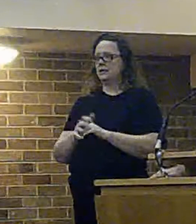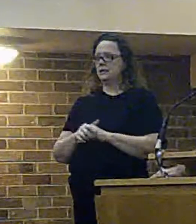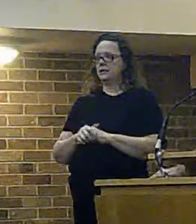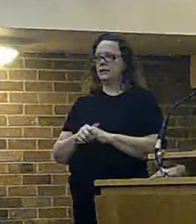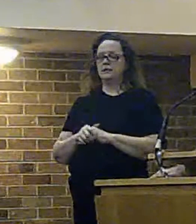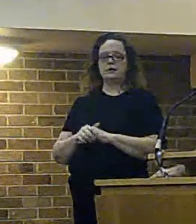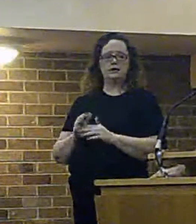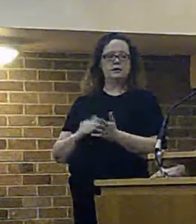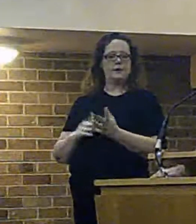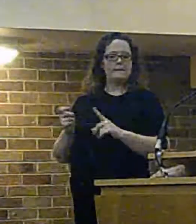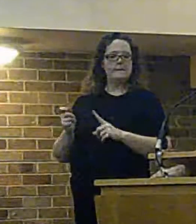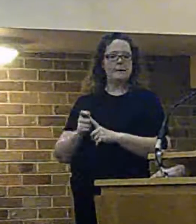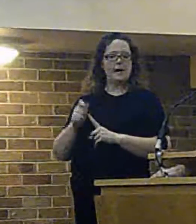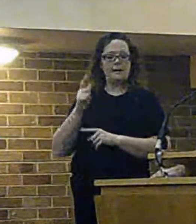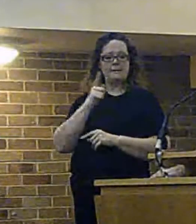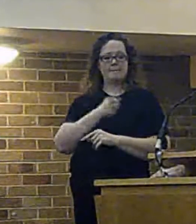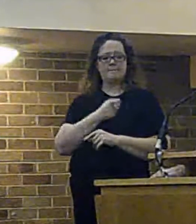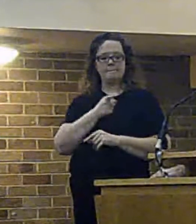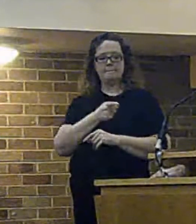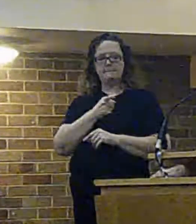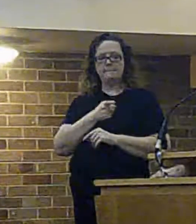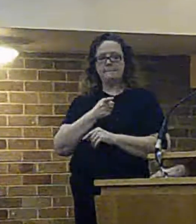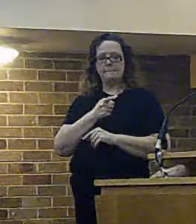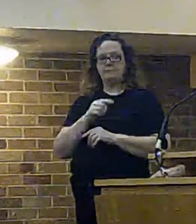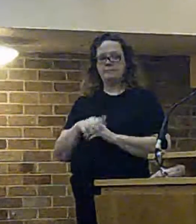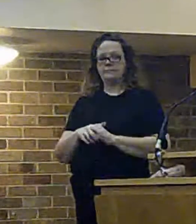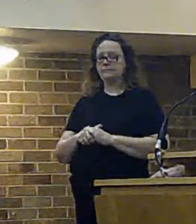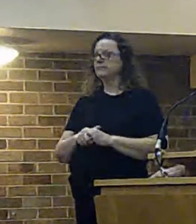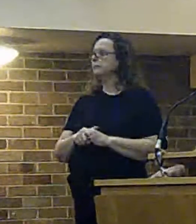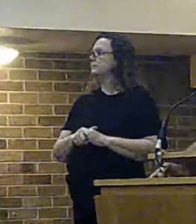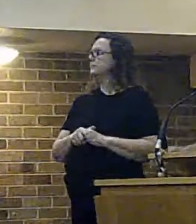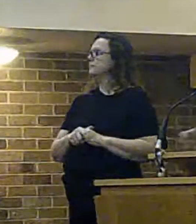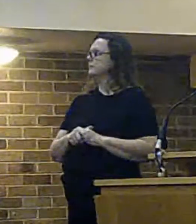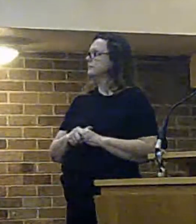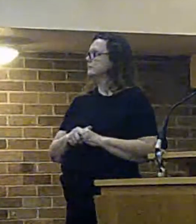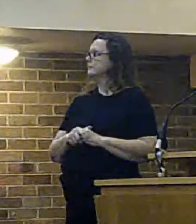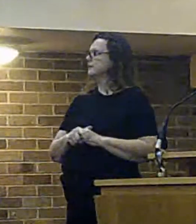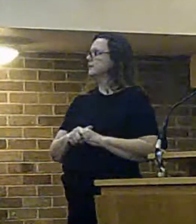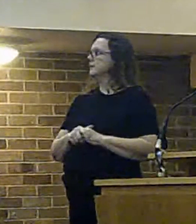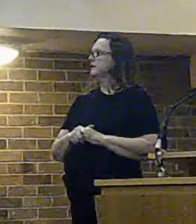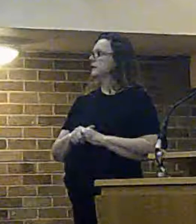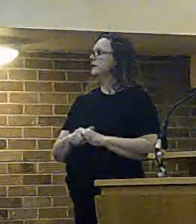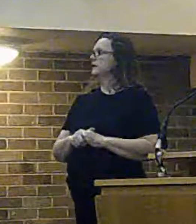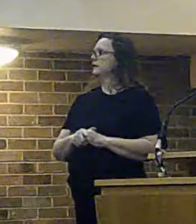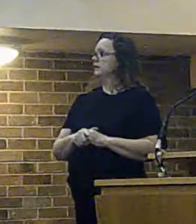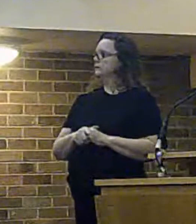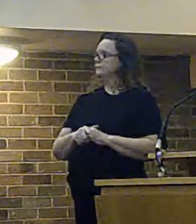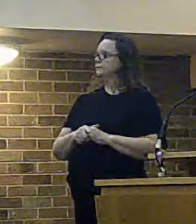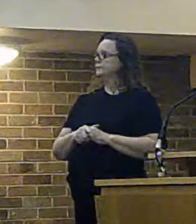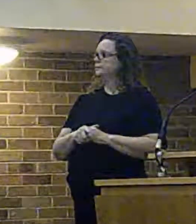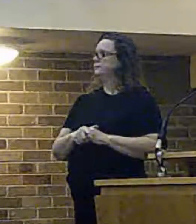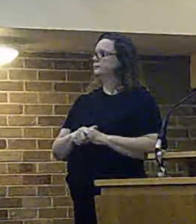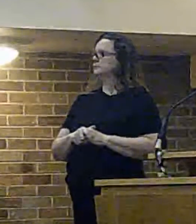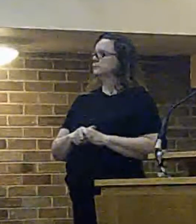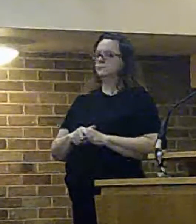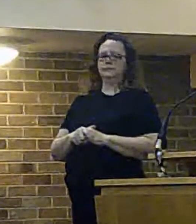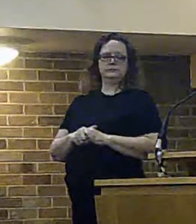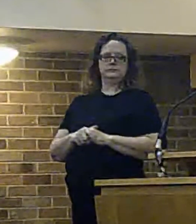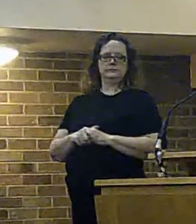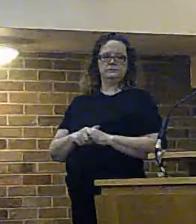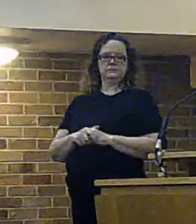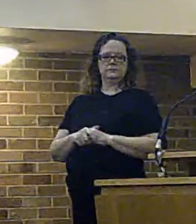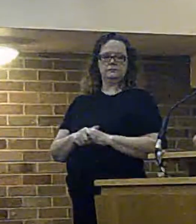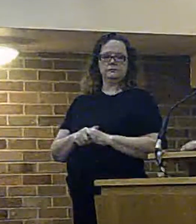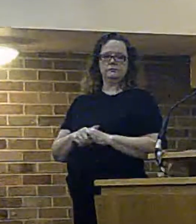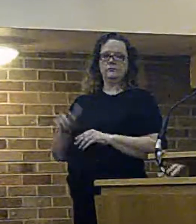The map here is, and again, there are keys on maps that I've got in